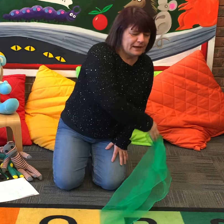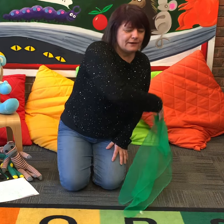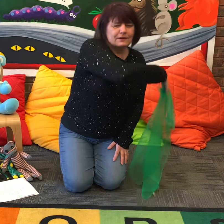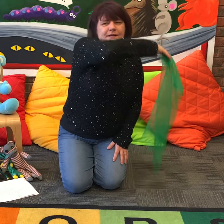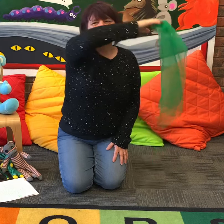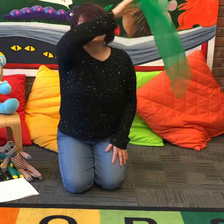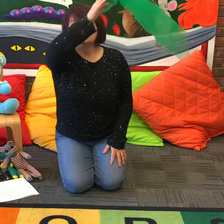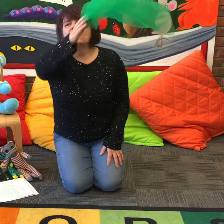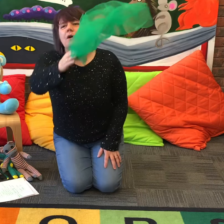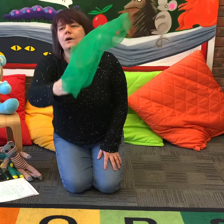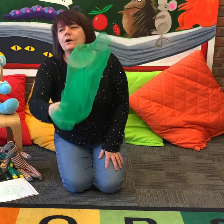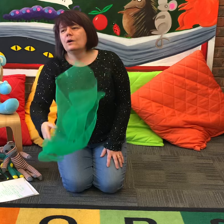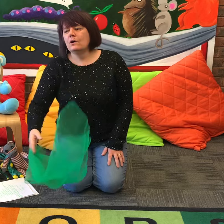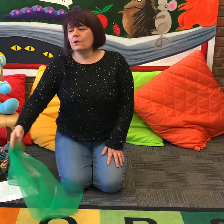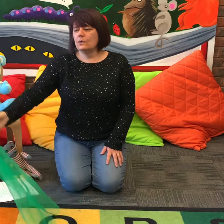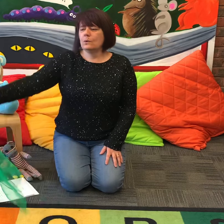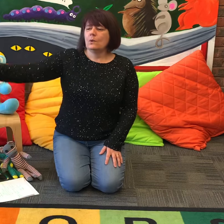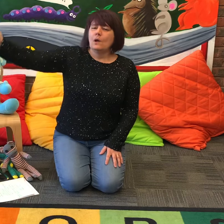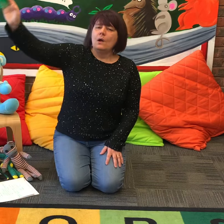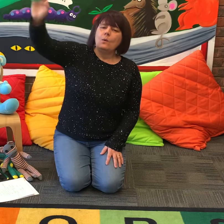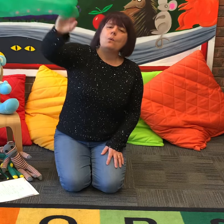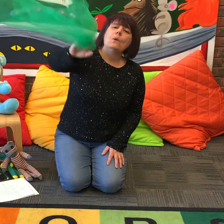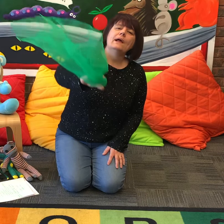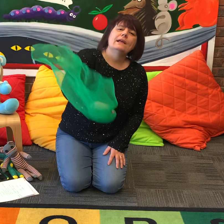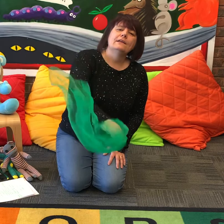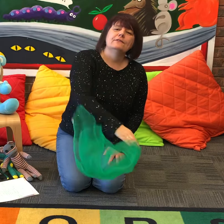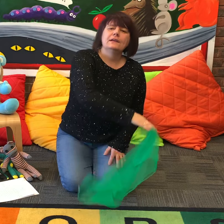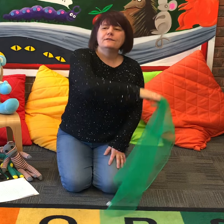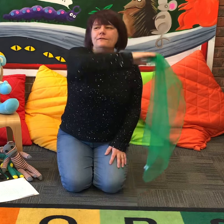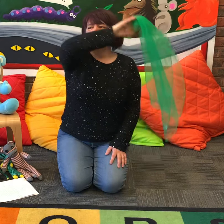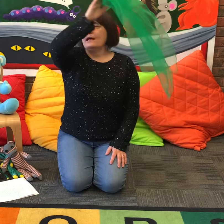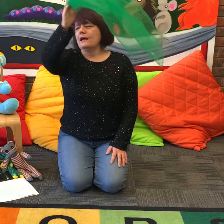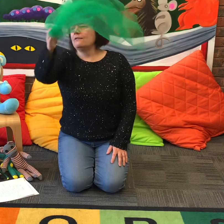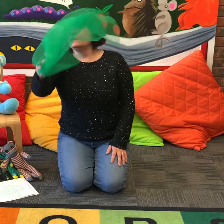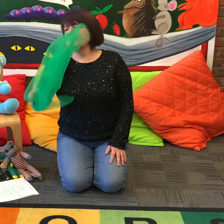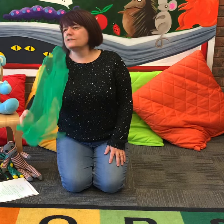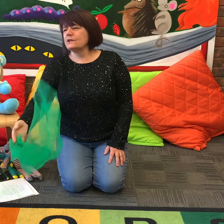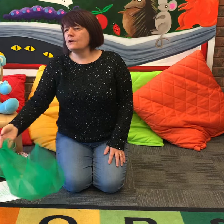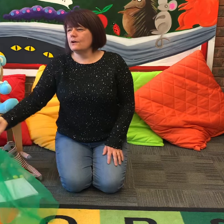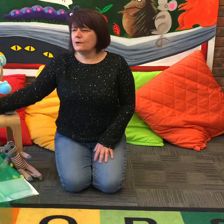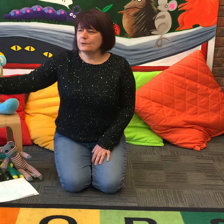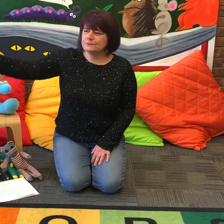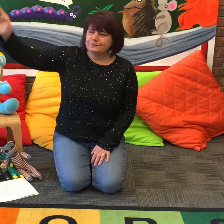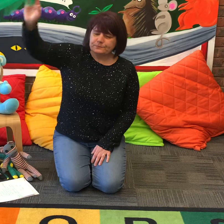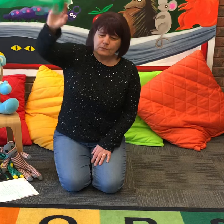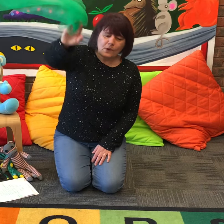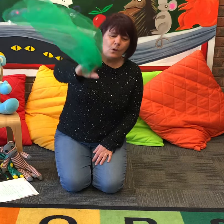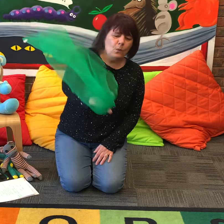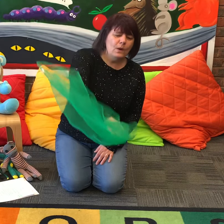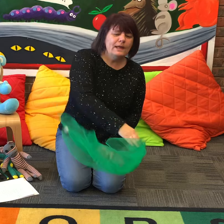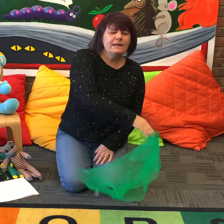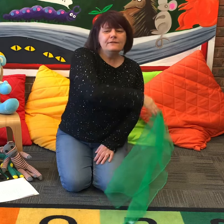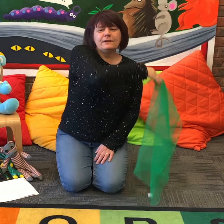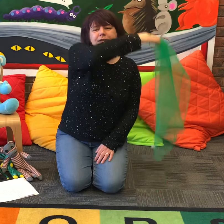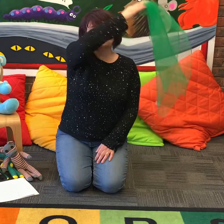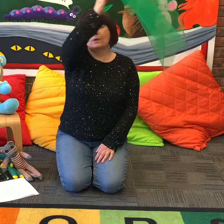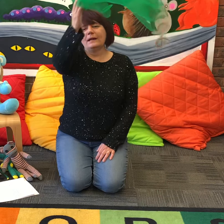very slow, wave it very slow. Wave it, wave